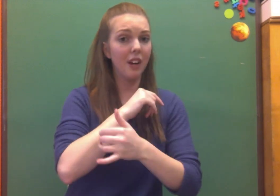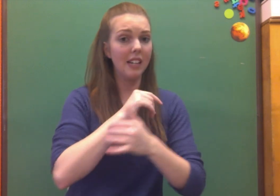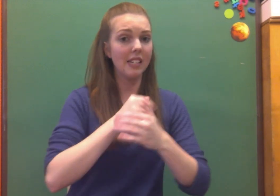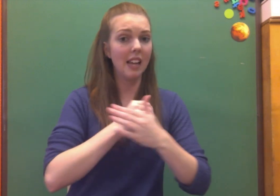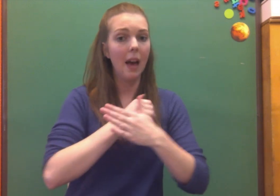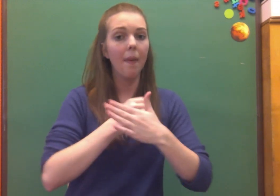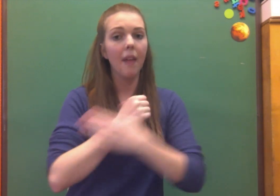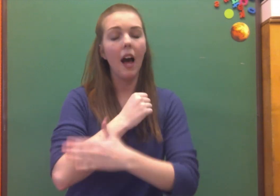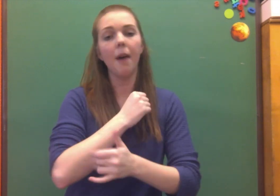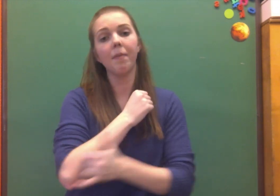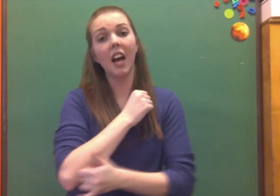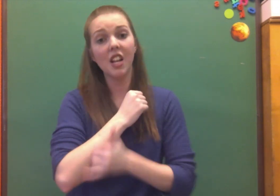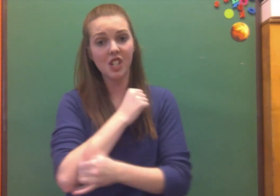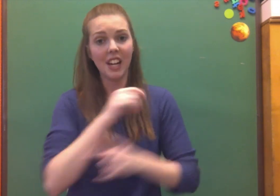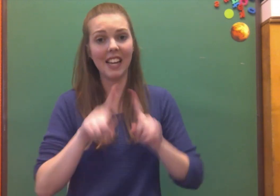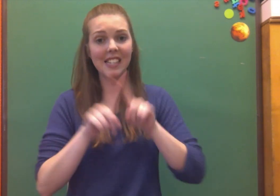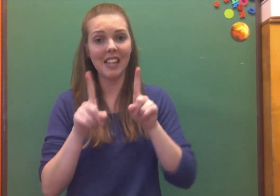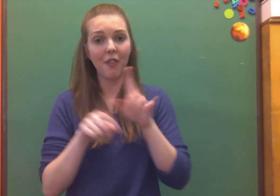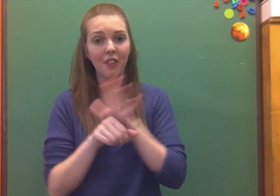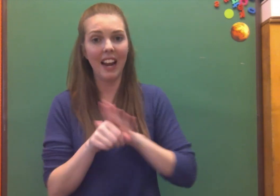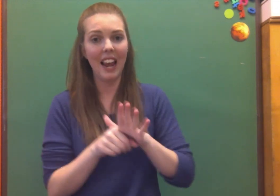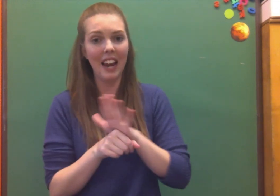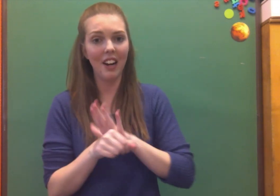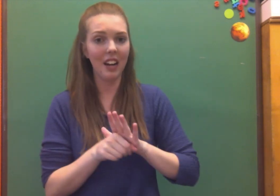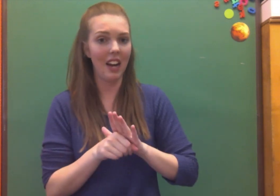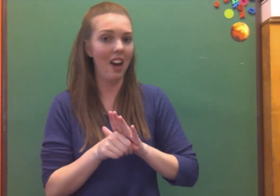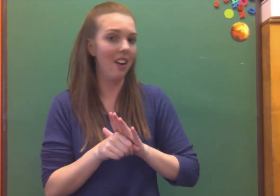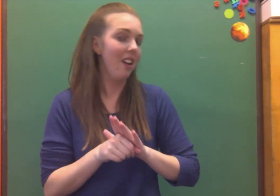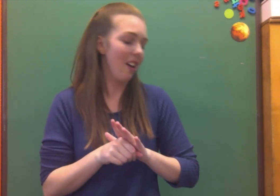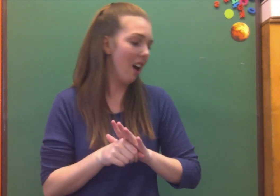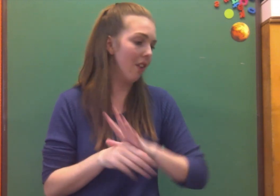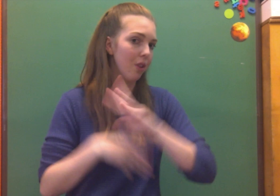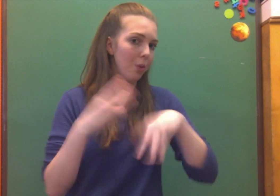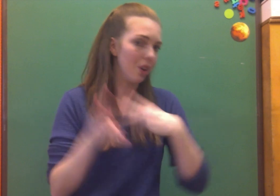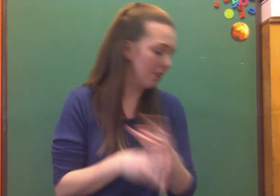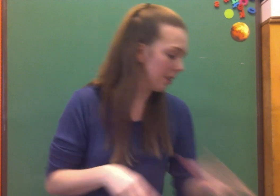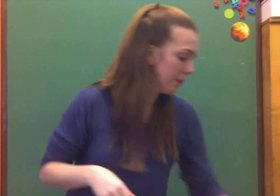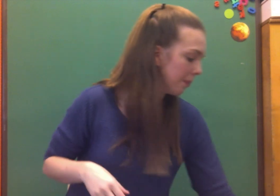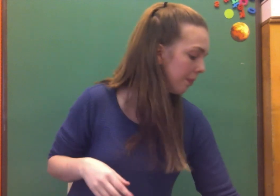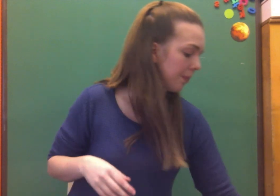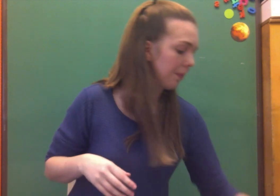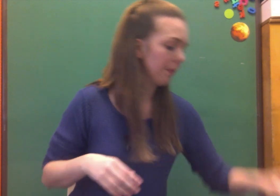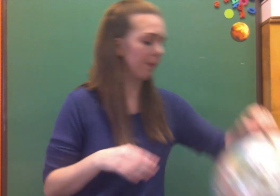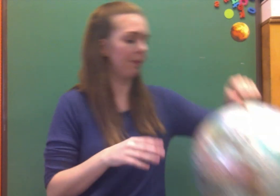different country, a different area of the world.